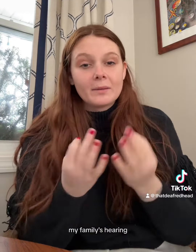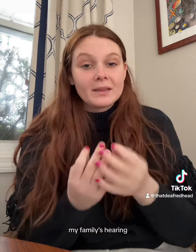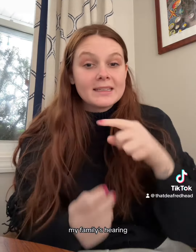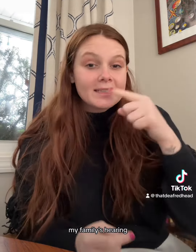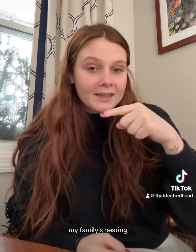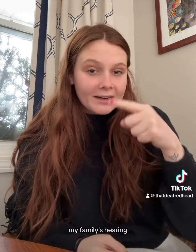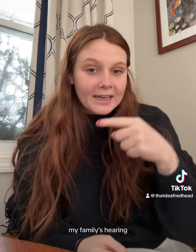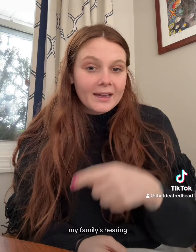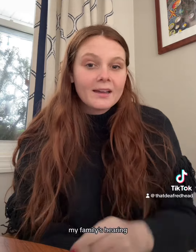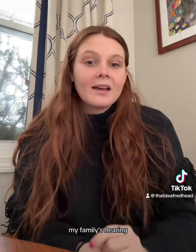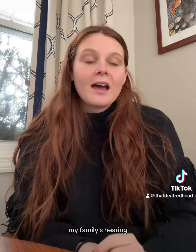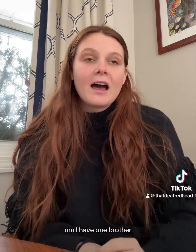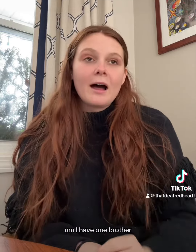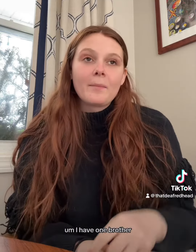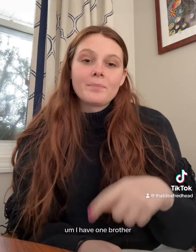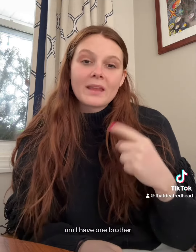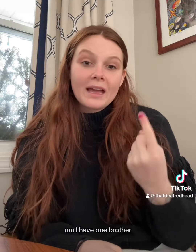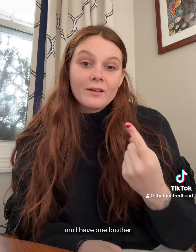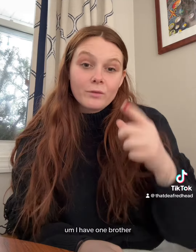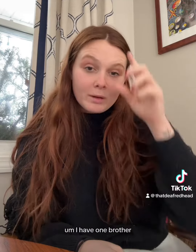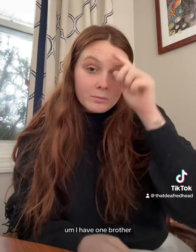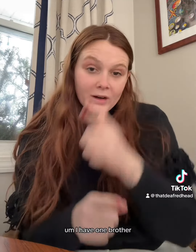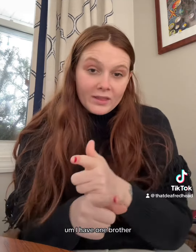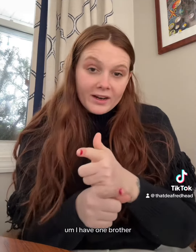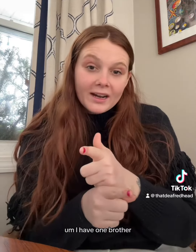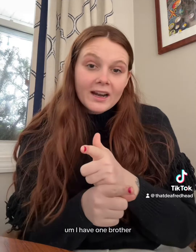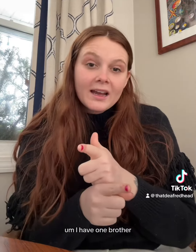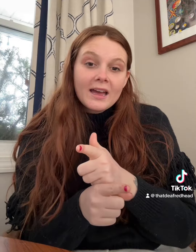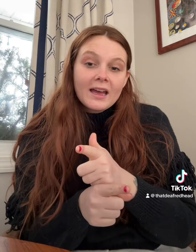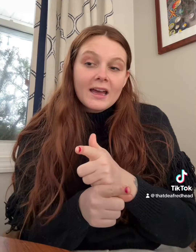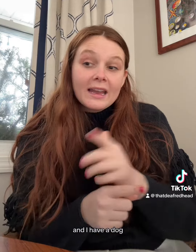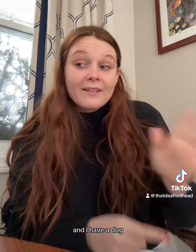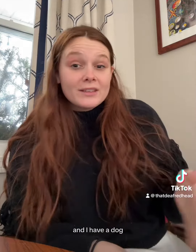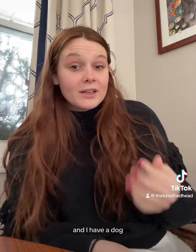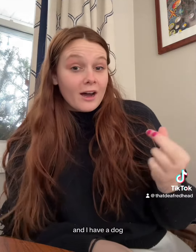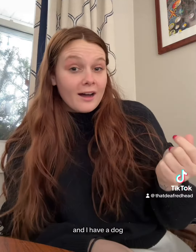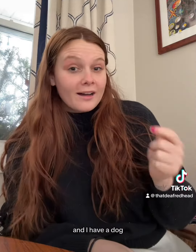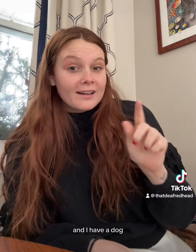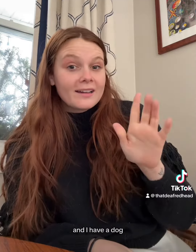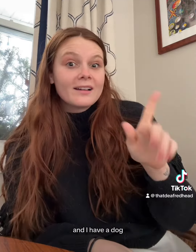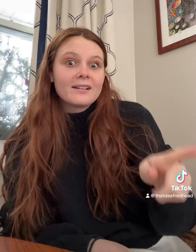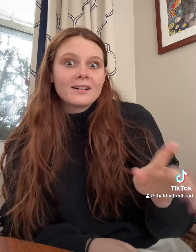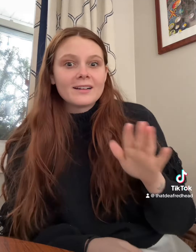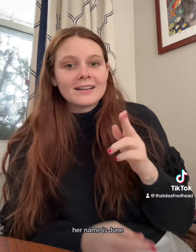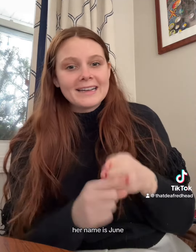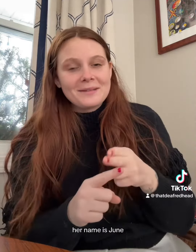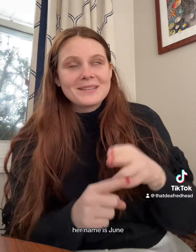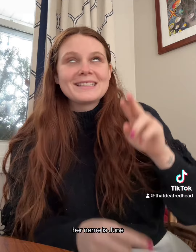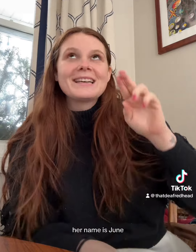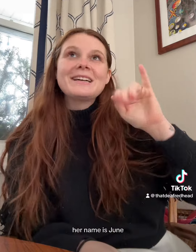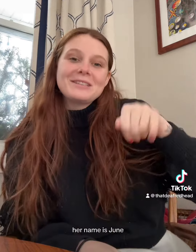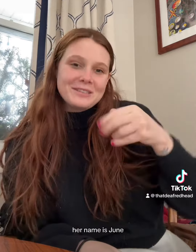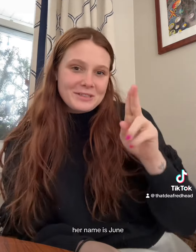family's hearing. I have one brother and I have a dog. Her name is June.